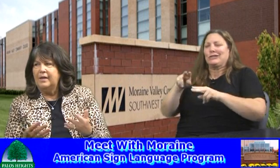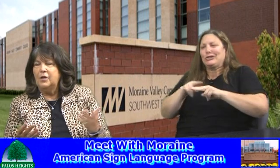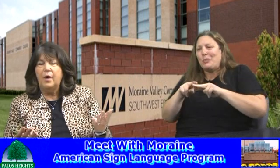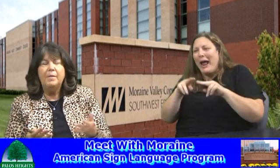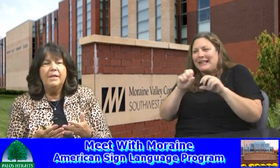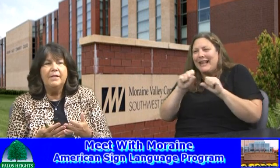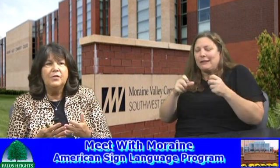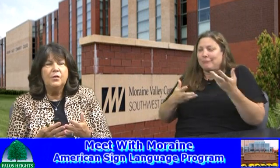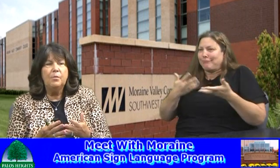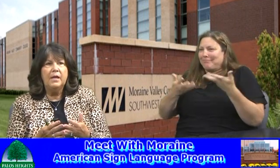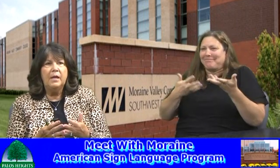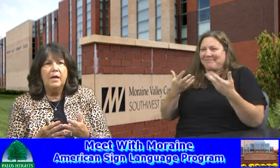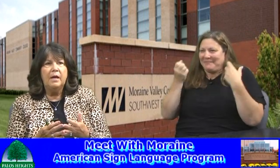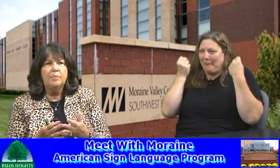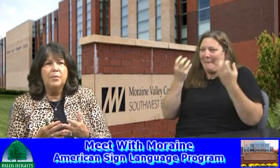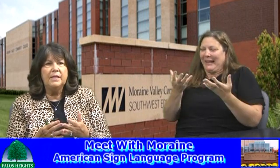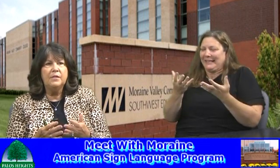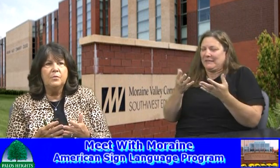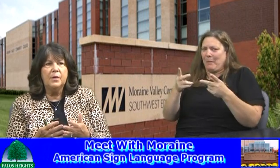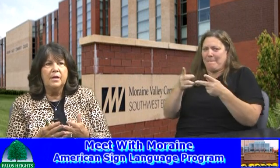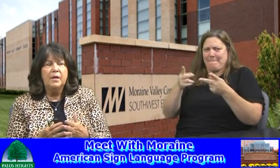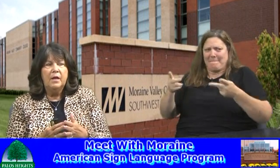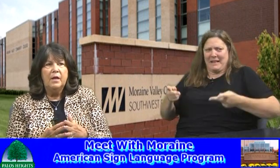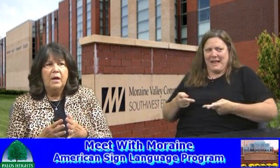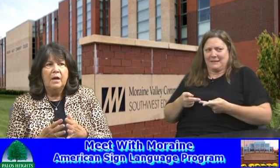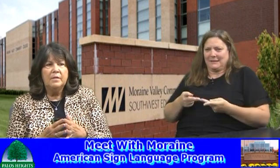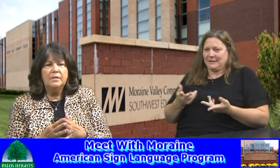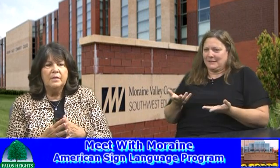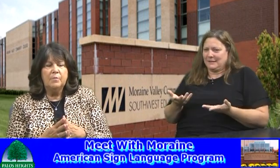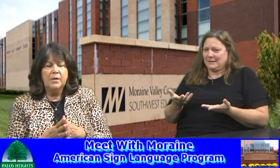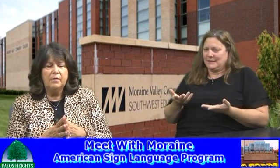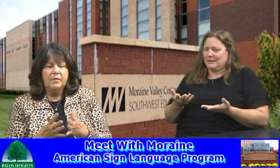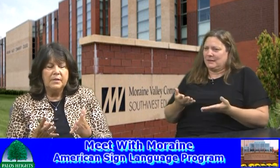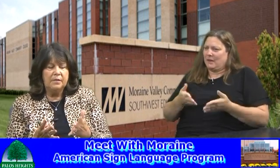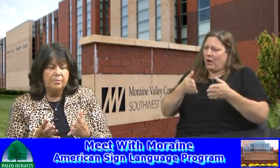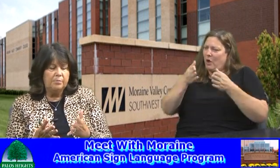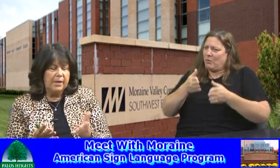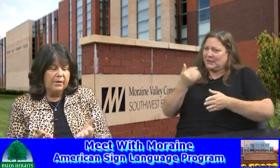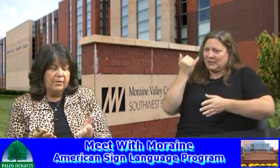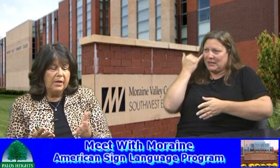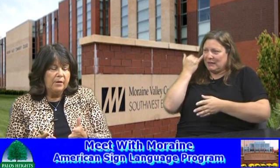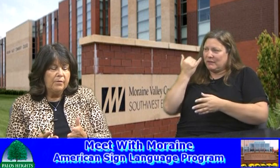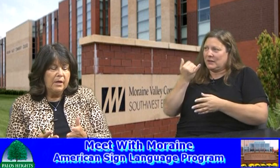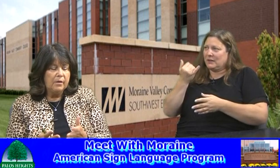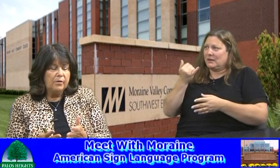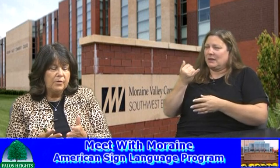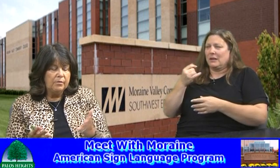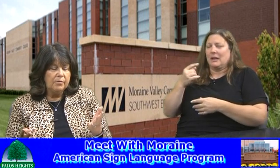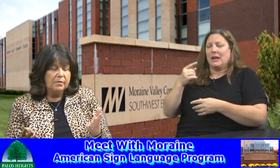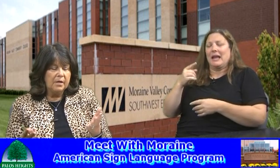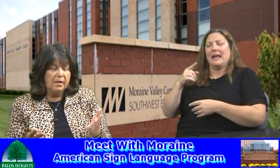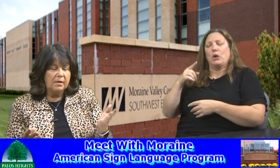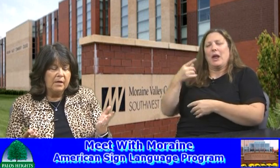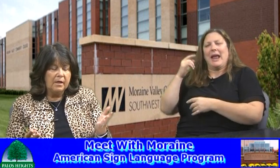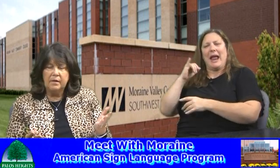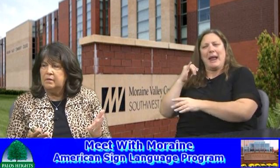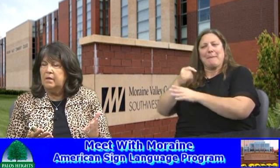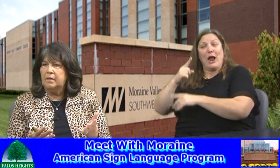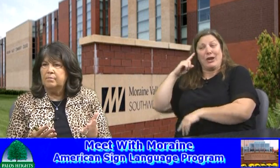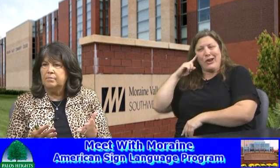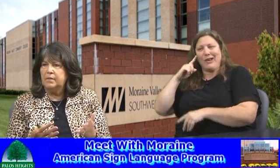and there's so many places where someone who is impaired hearing could use